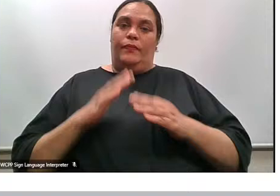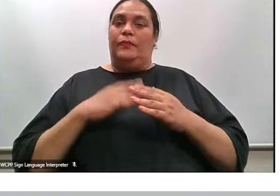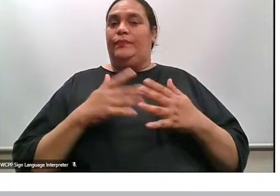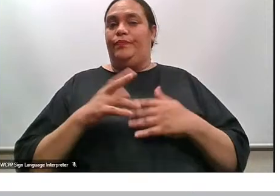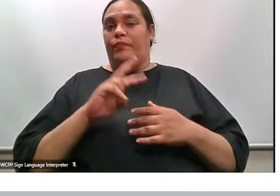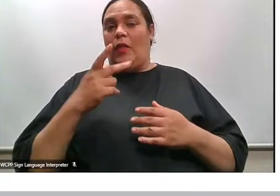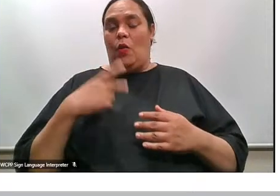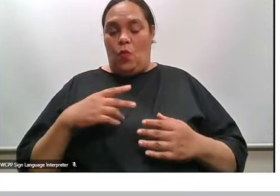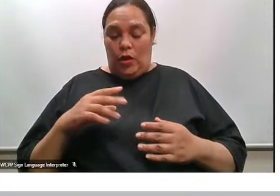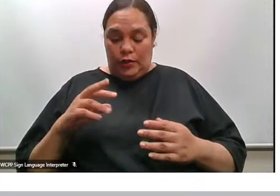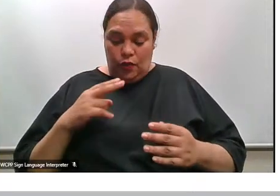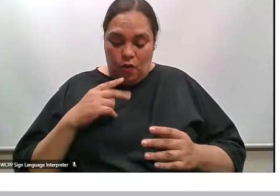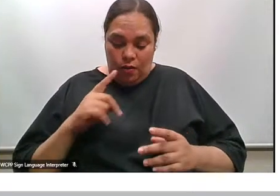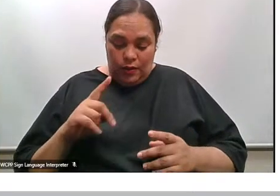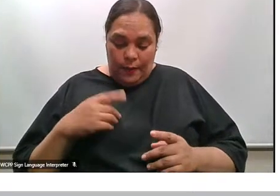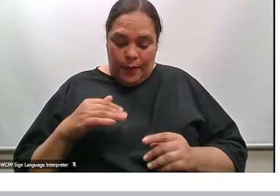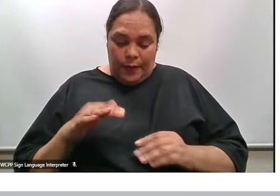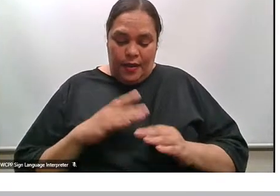I've covered all the questions.